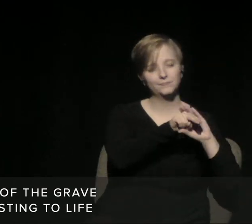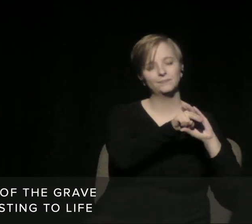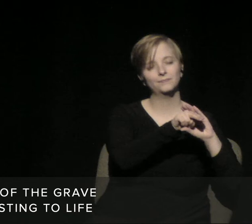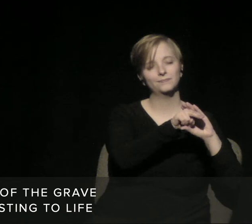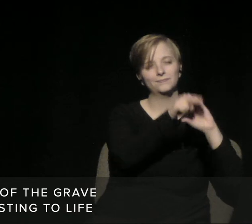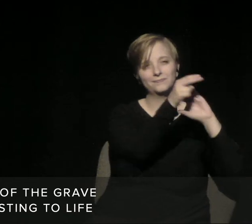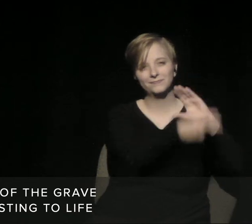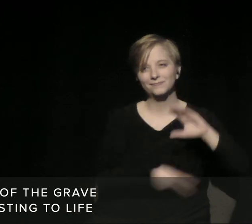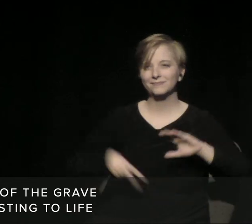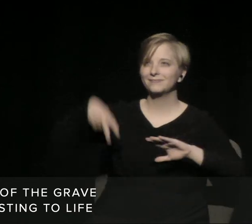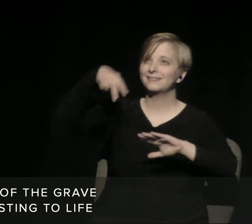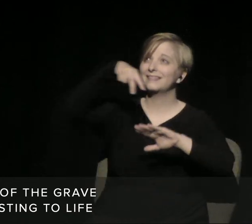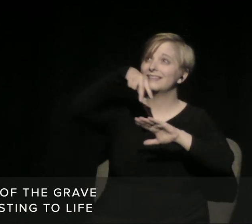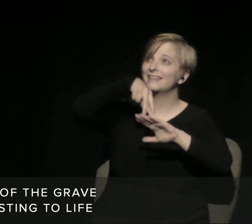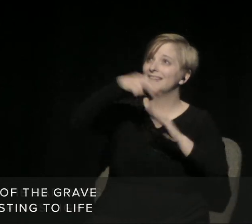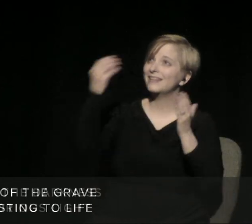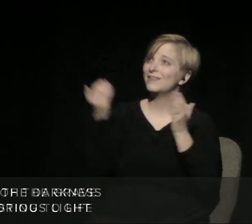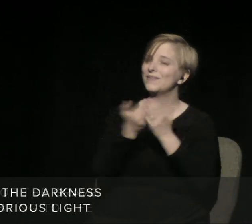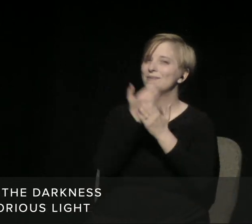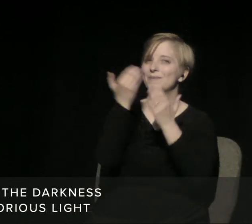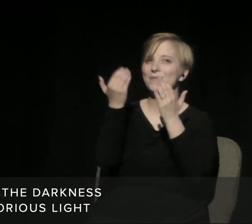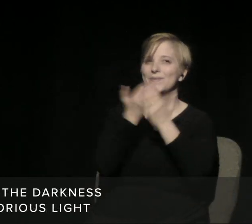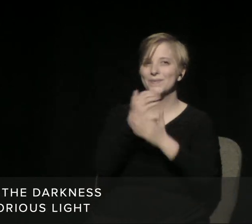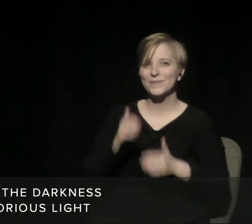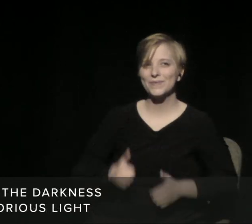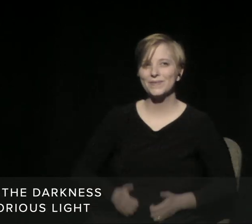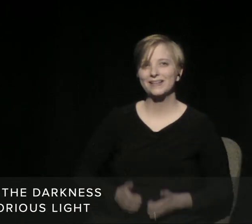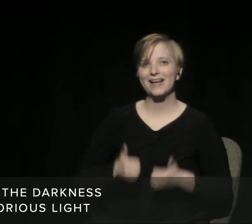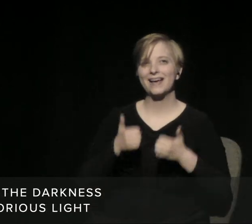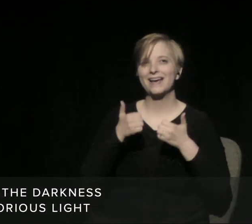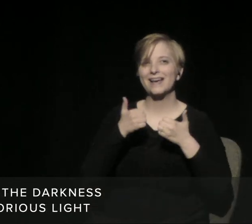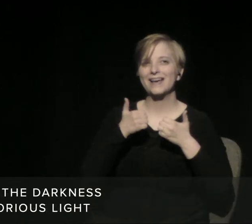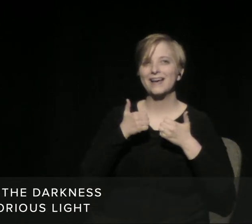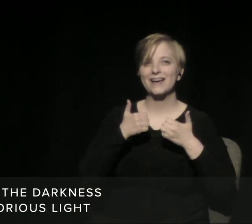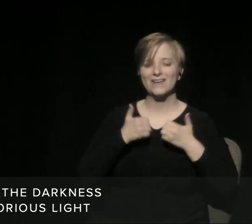You came bursting to life.